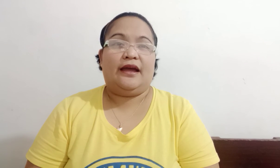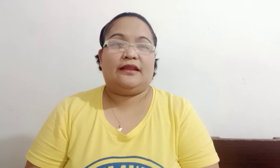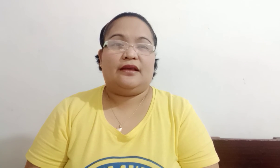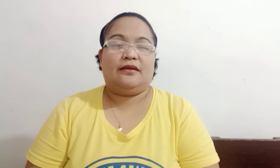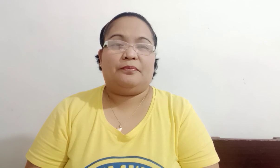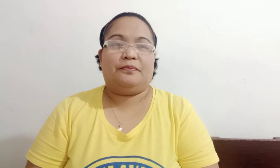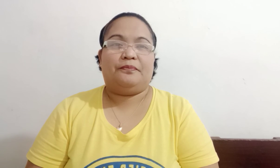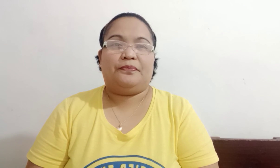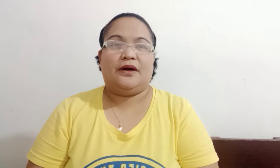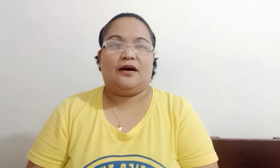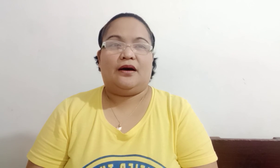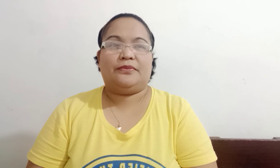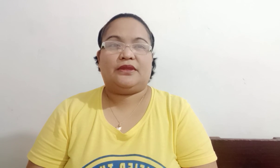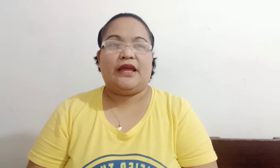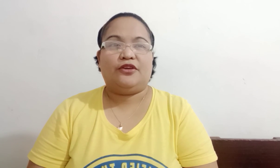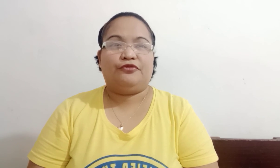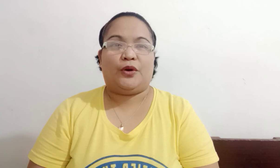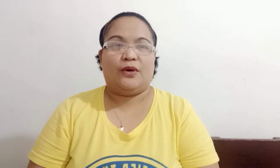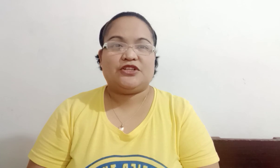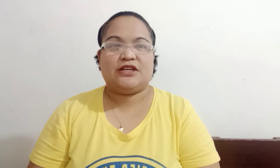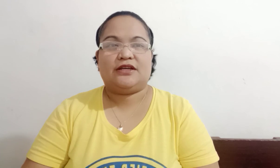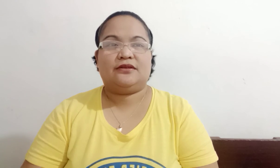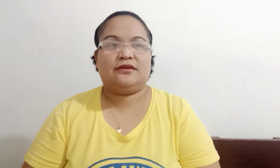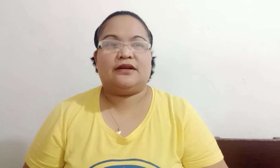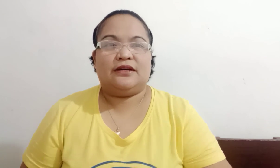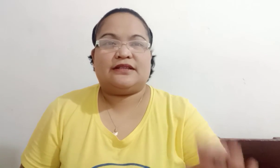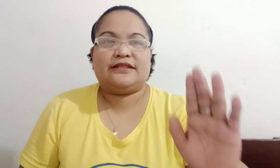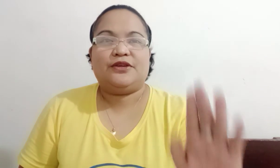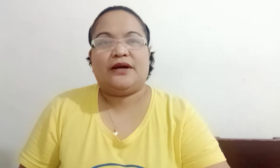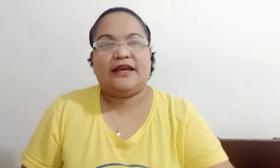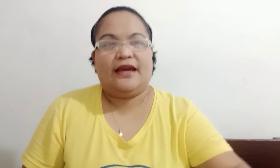And thank you for watching. See you again.